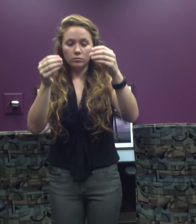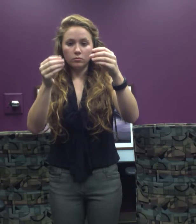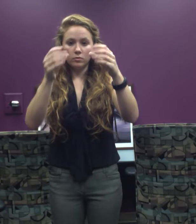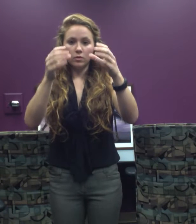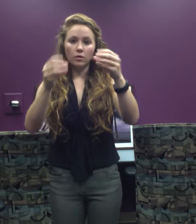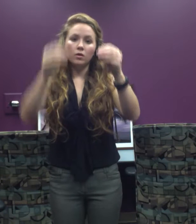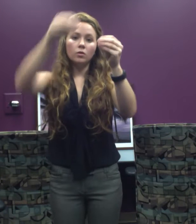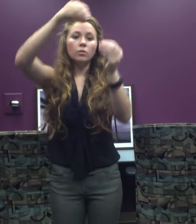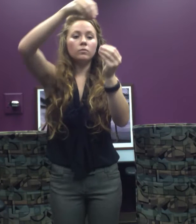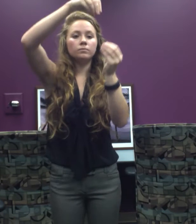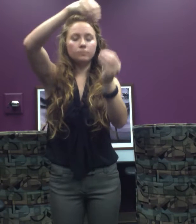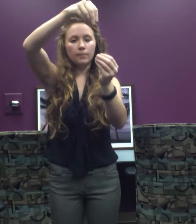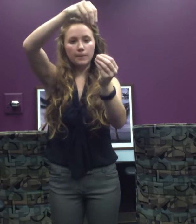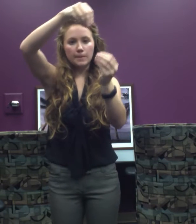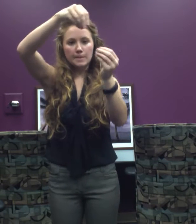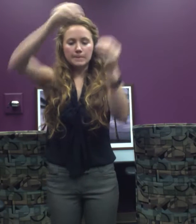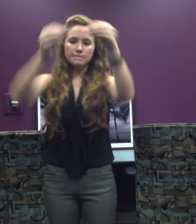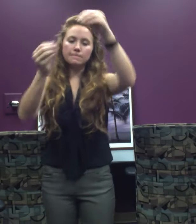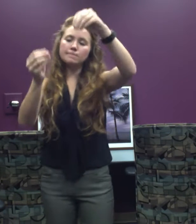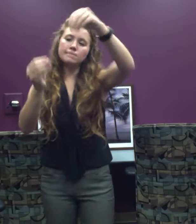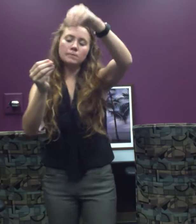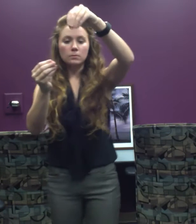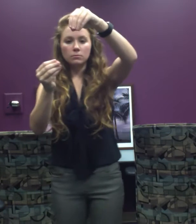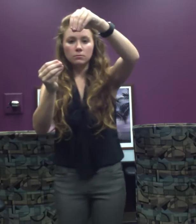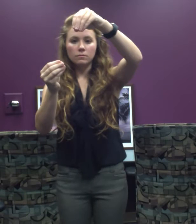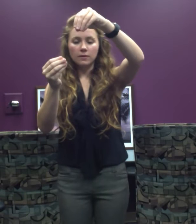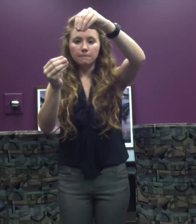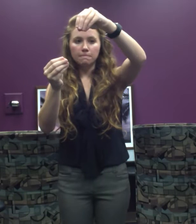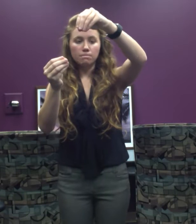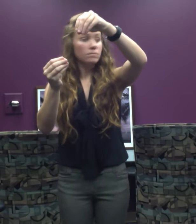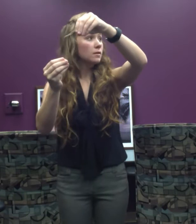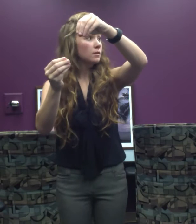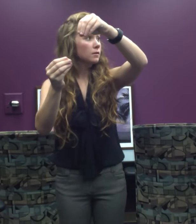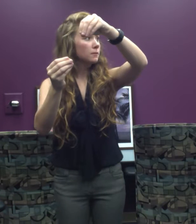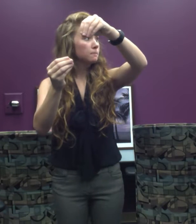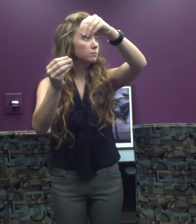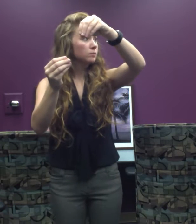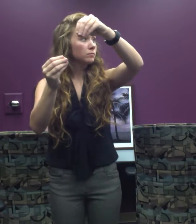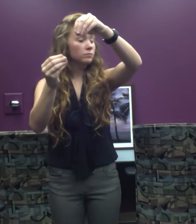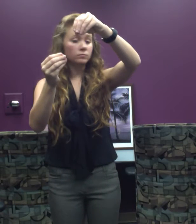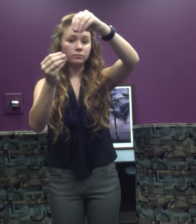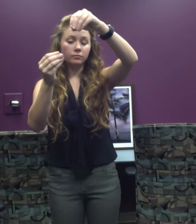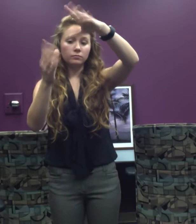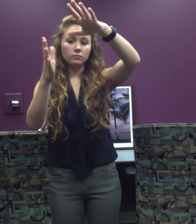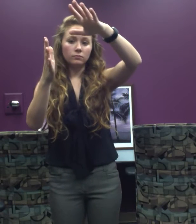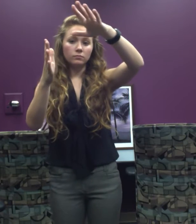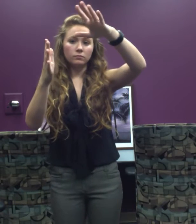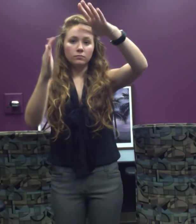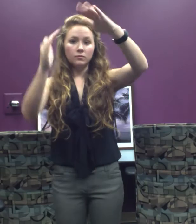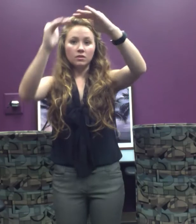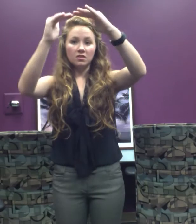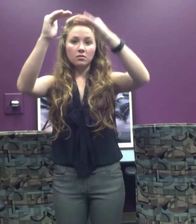please. Just like that. Put it underneath where I've written above eye level.